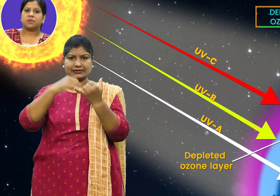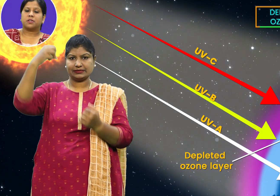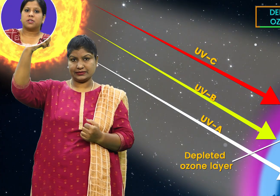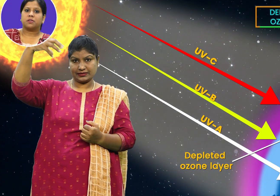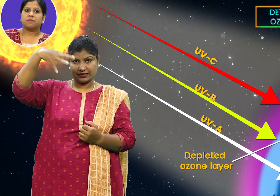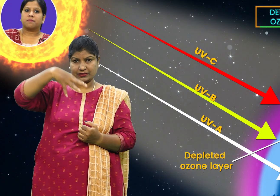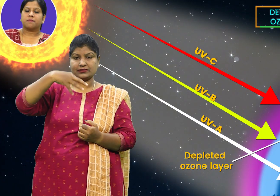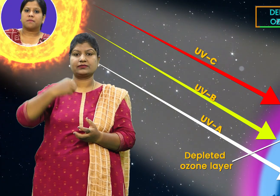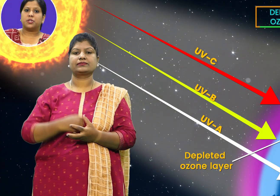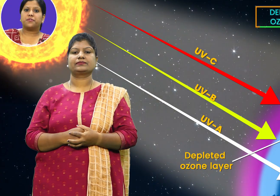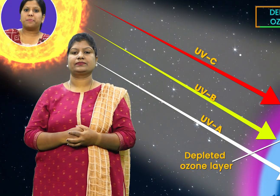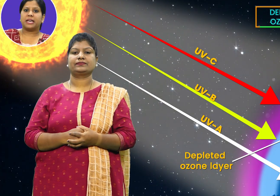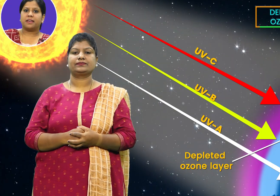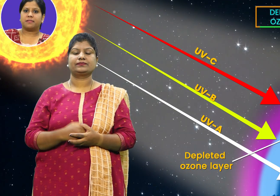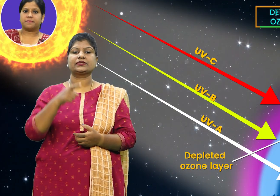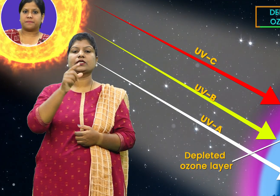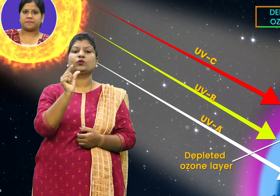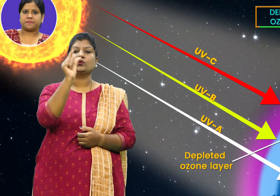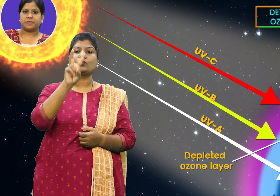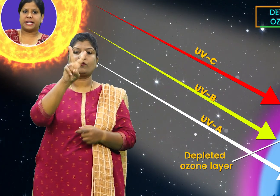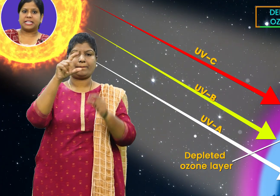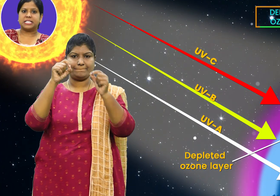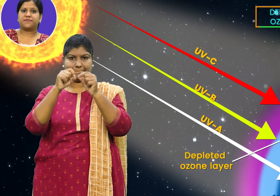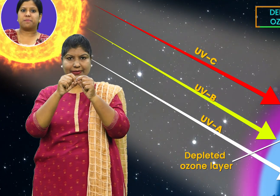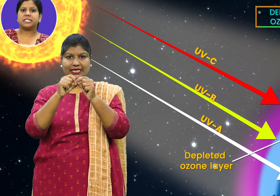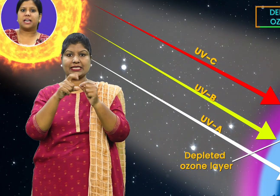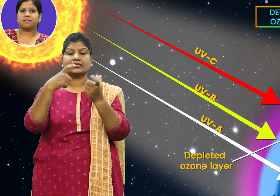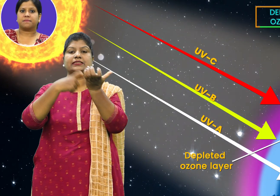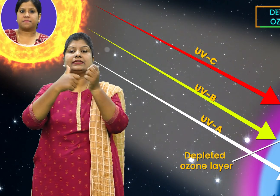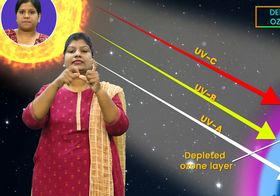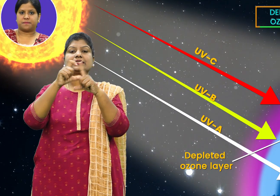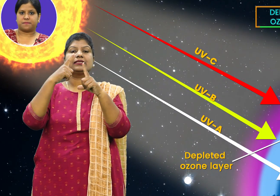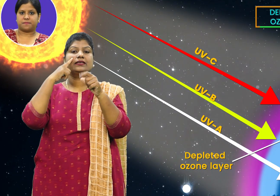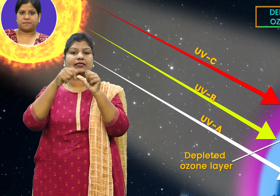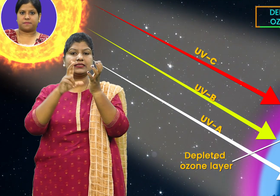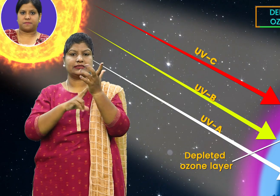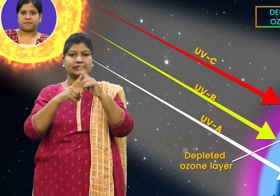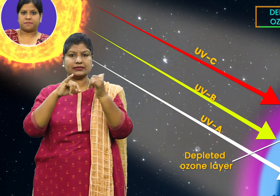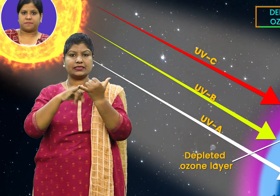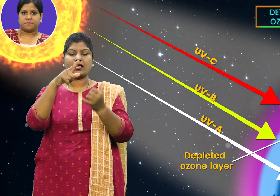UVB radiance from the sun.